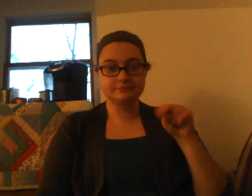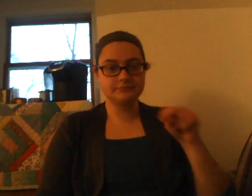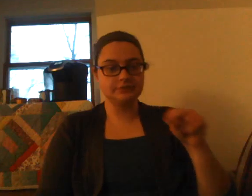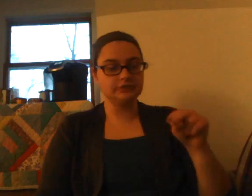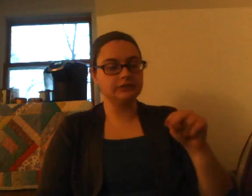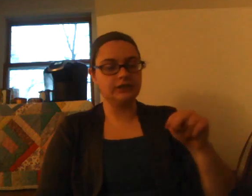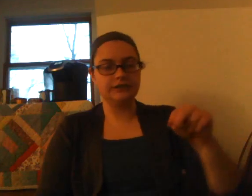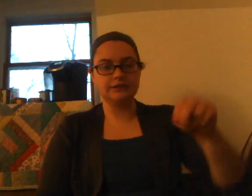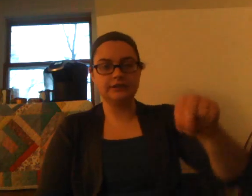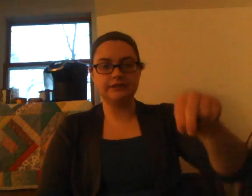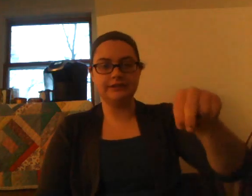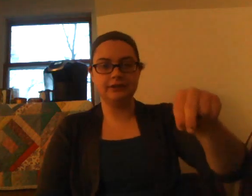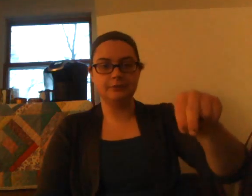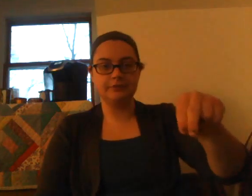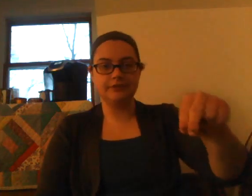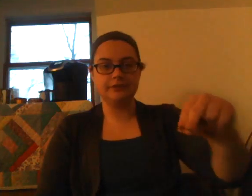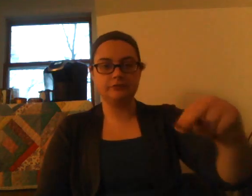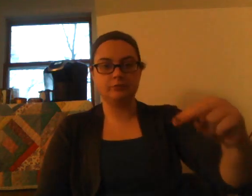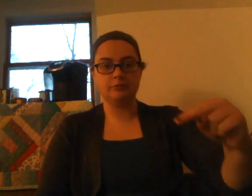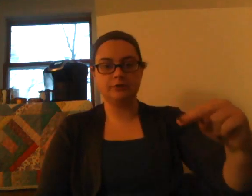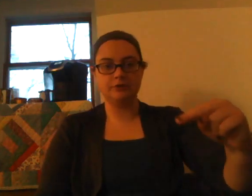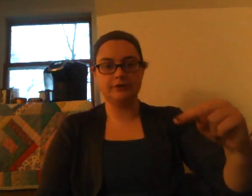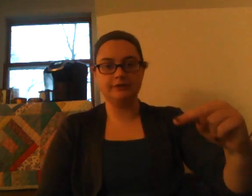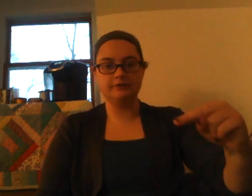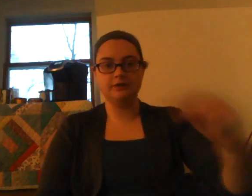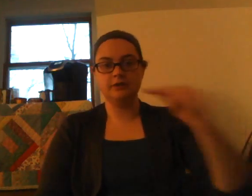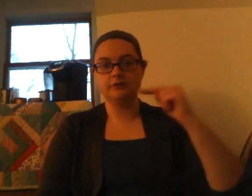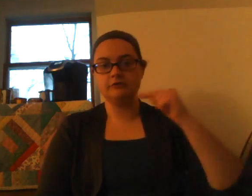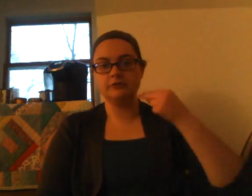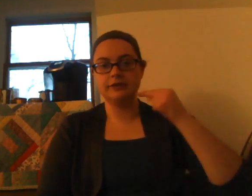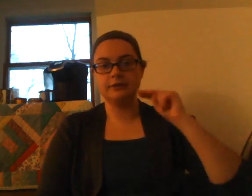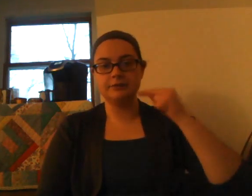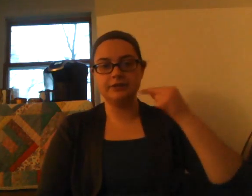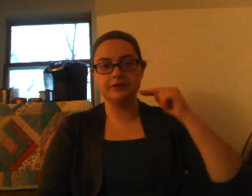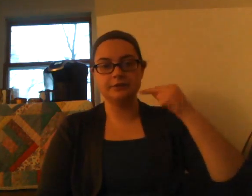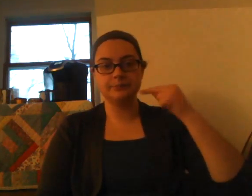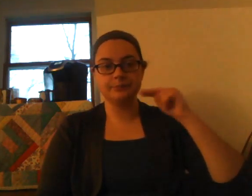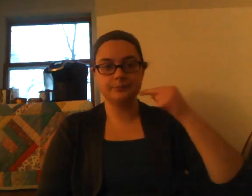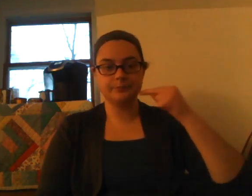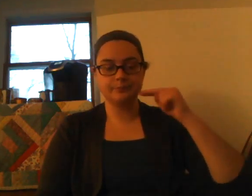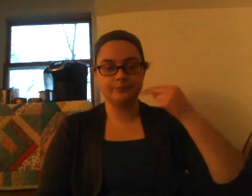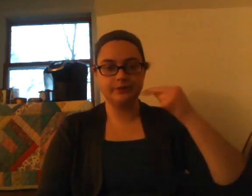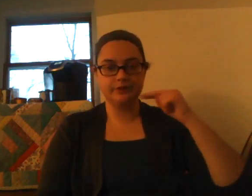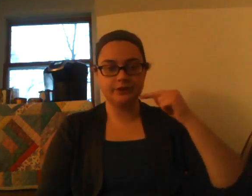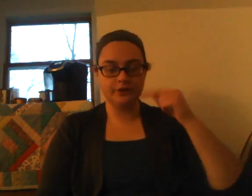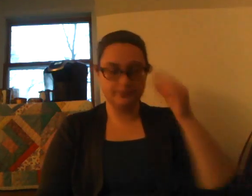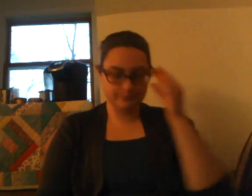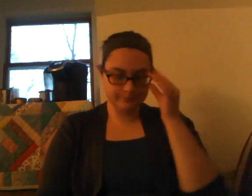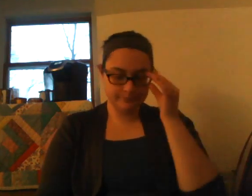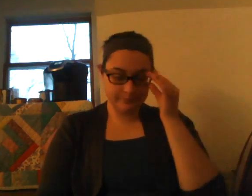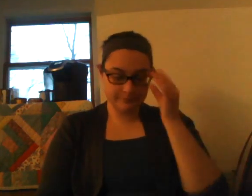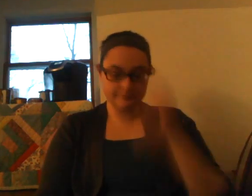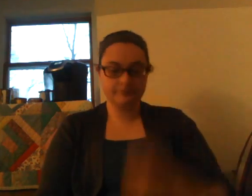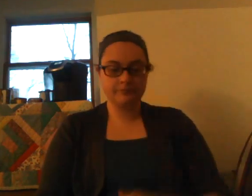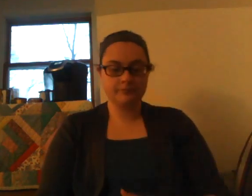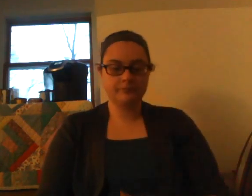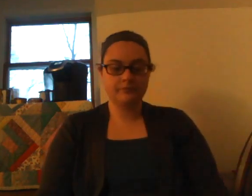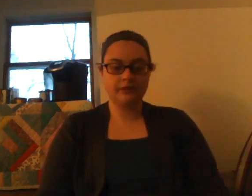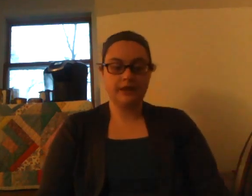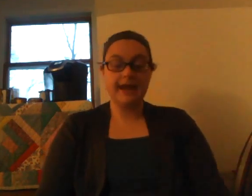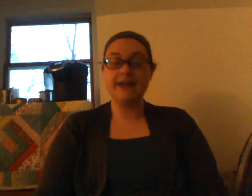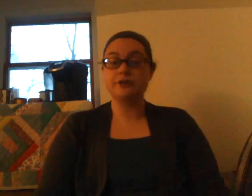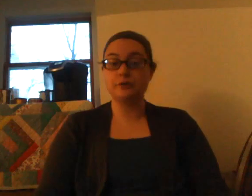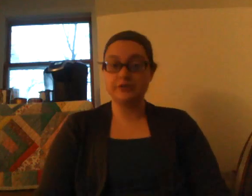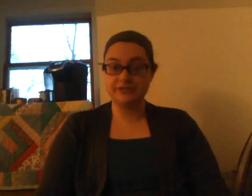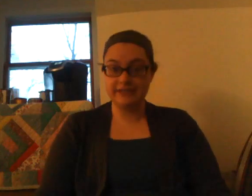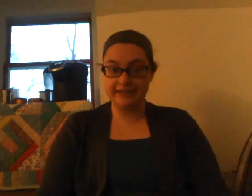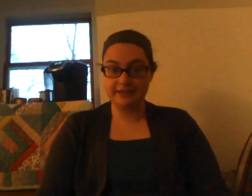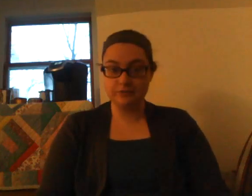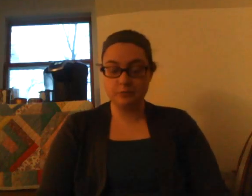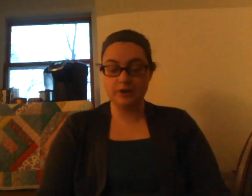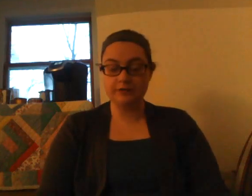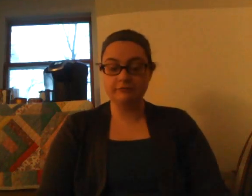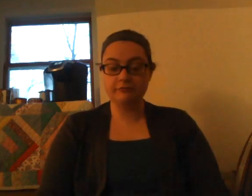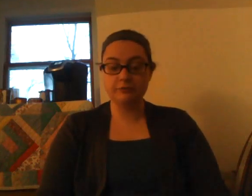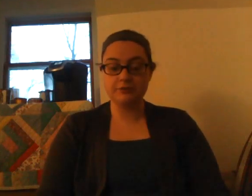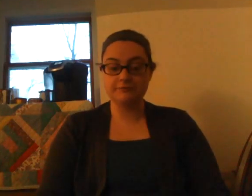it's a little unclear, but that's what we're doing. Right up here. Go. And your second one for the